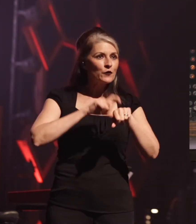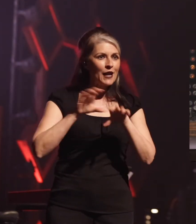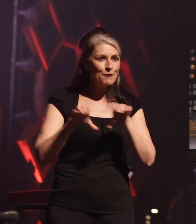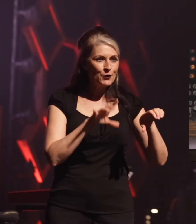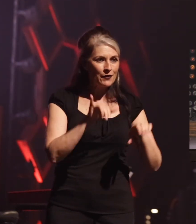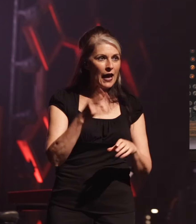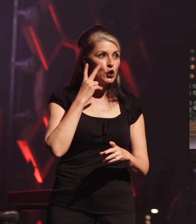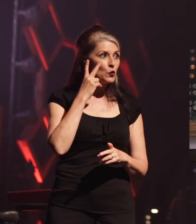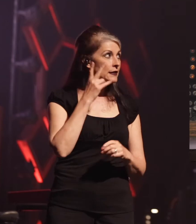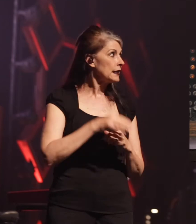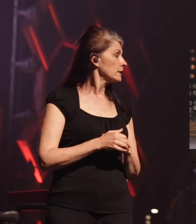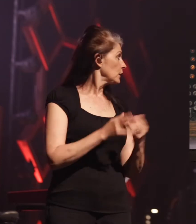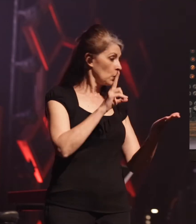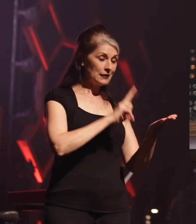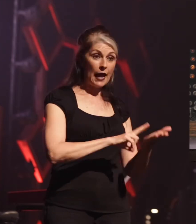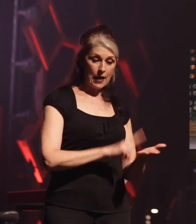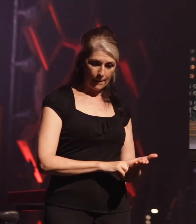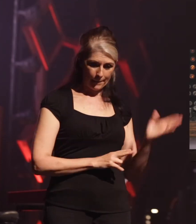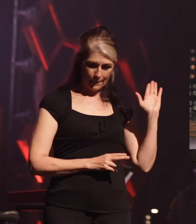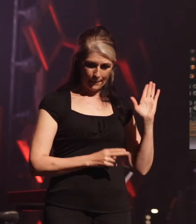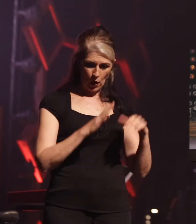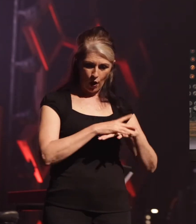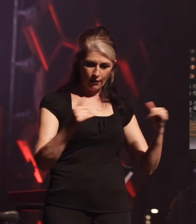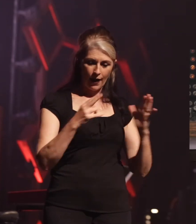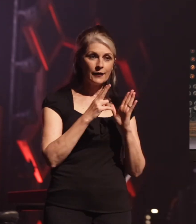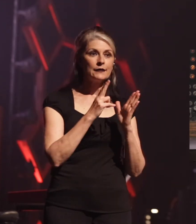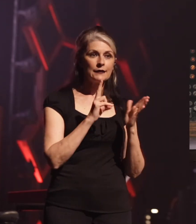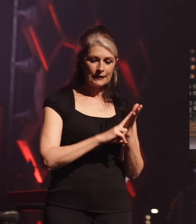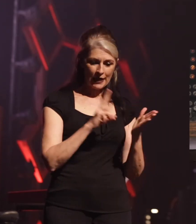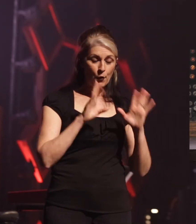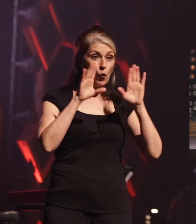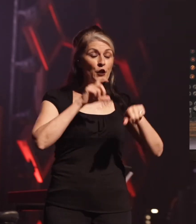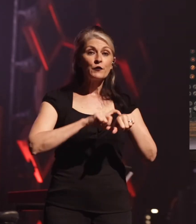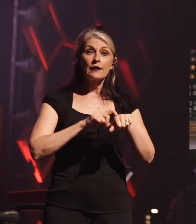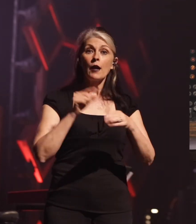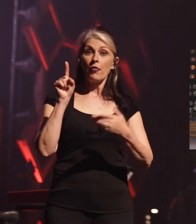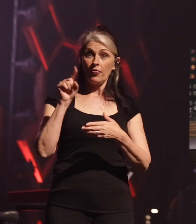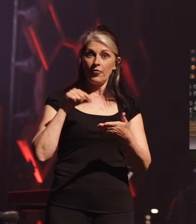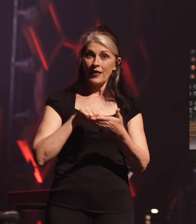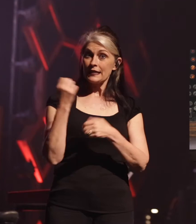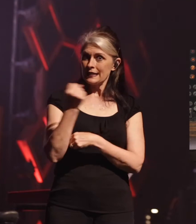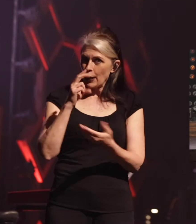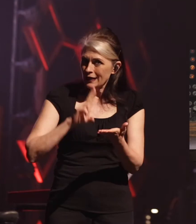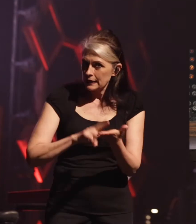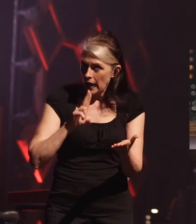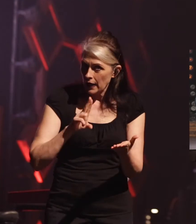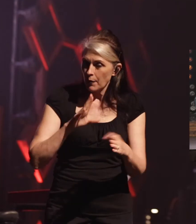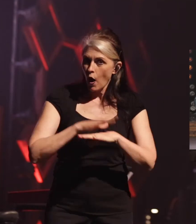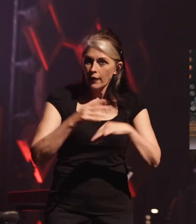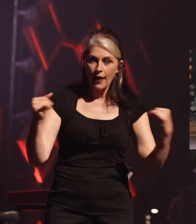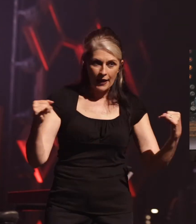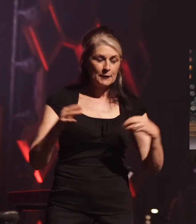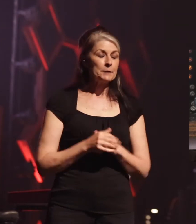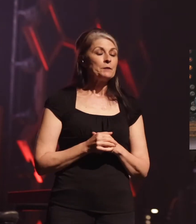see, you can sign up online. We hope you do that. It'll just be a great time for you this Saturday, but you need to sign up online.